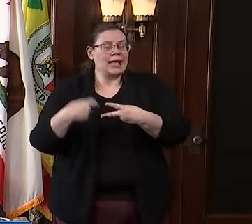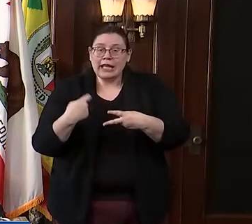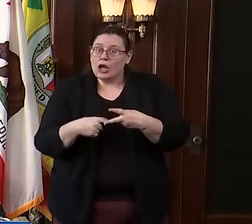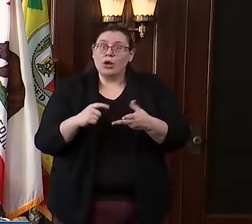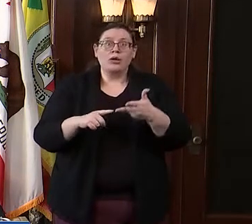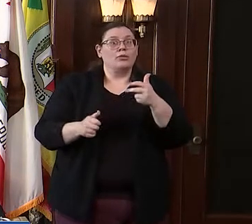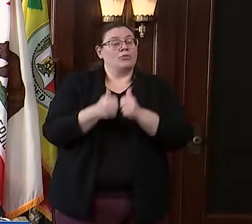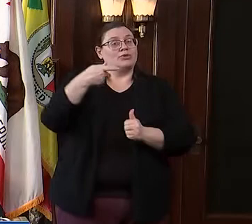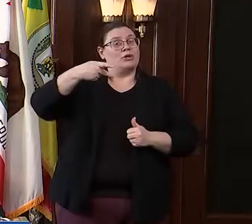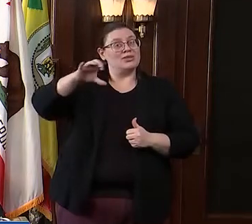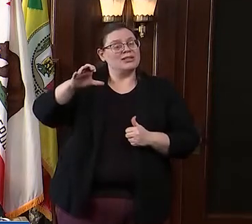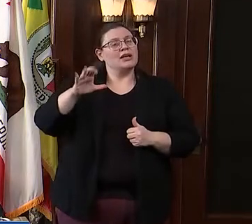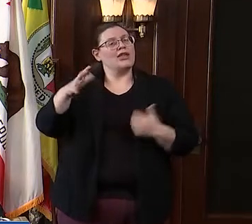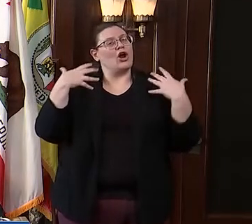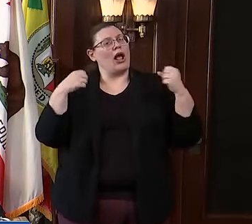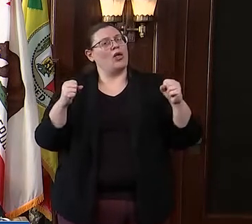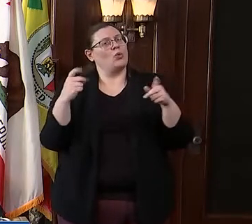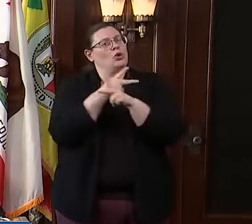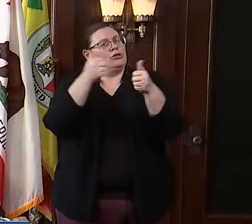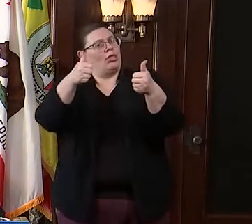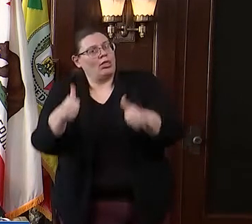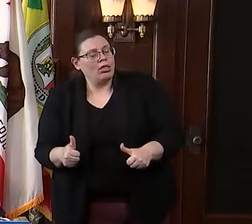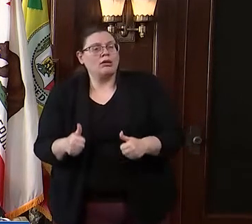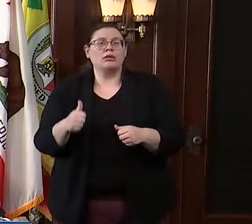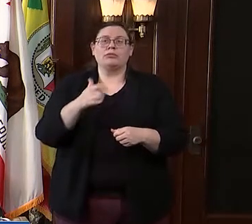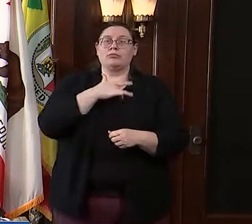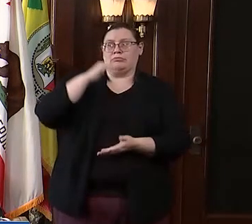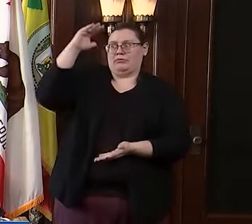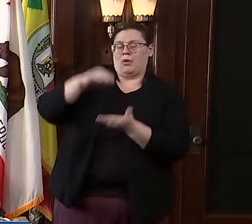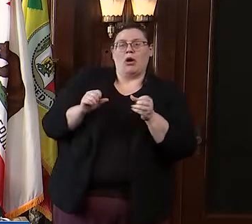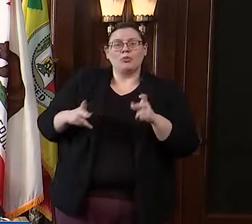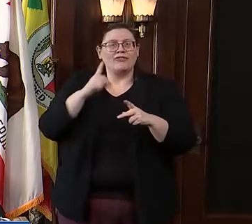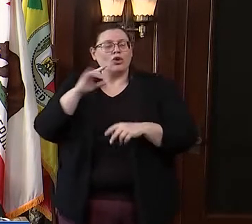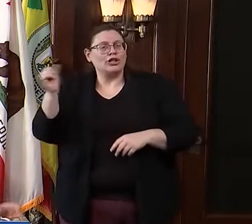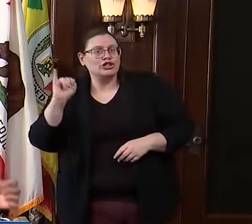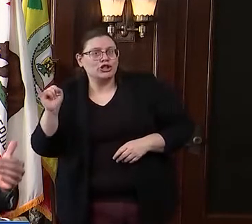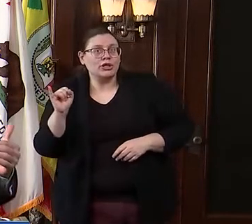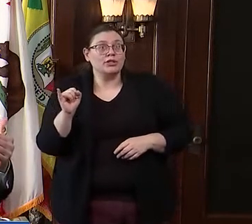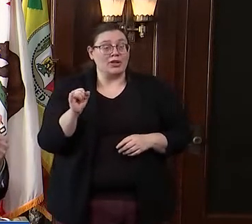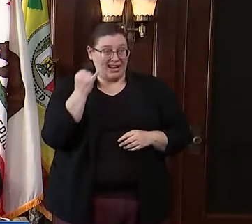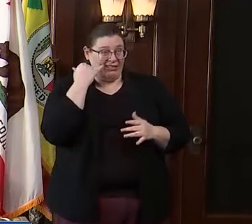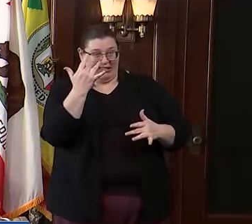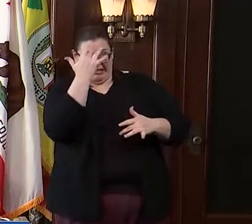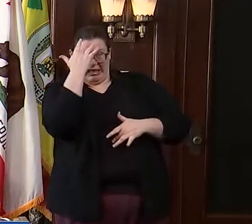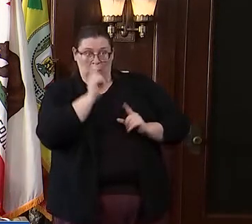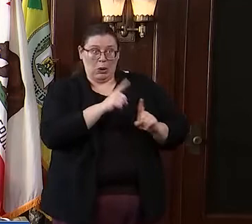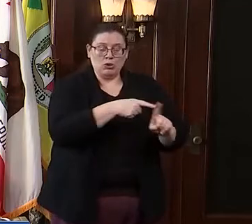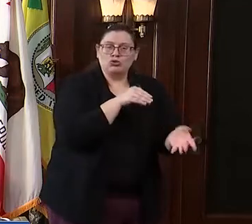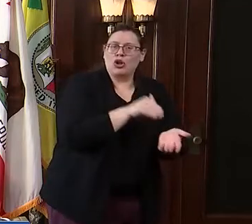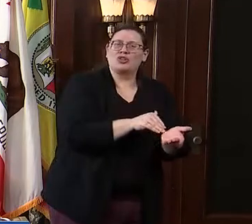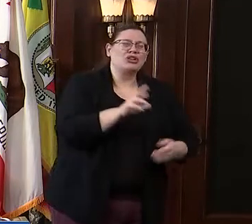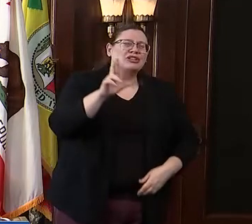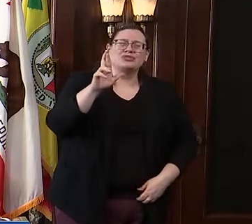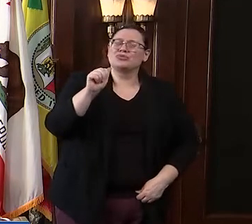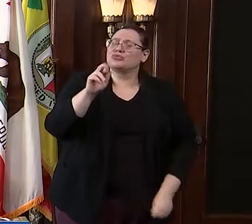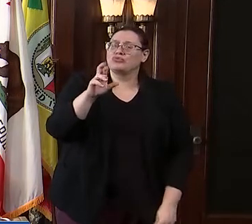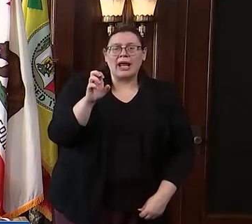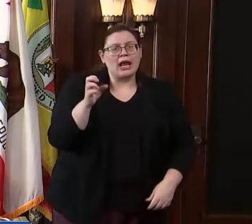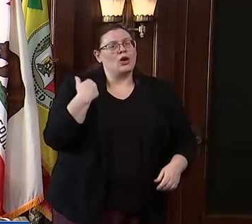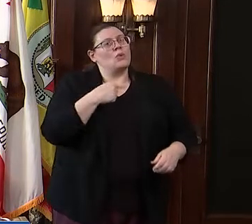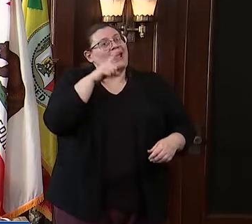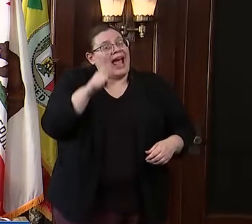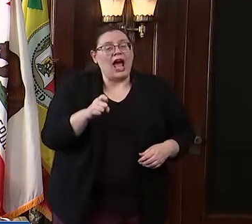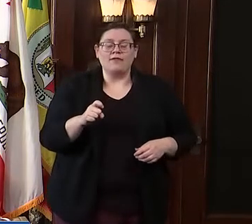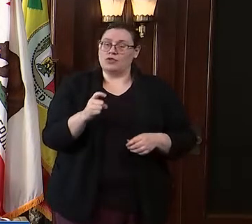worse health outcomes, are less likely to have insurance or to see a doctor when they fall ill. And we have to see this, we have to